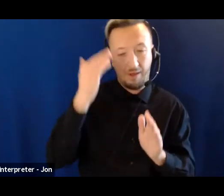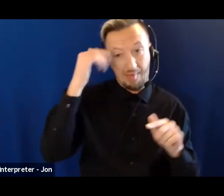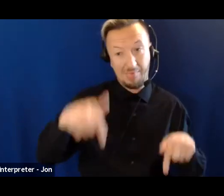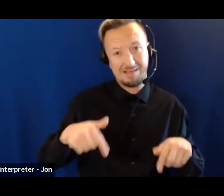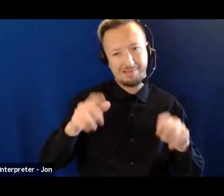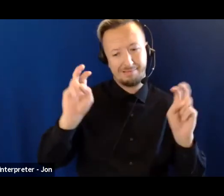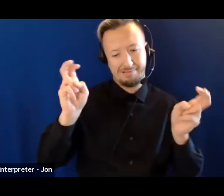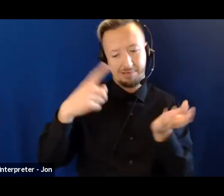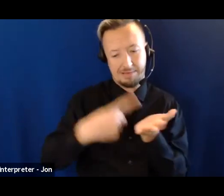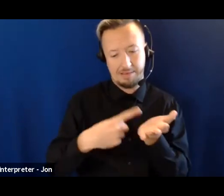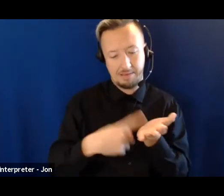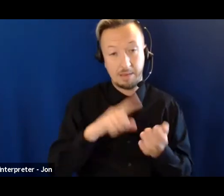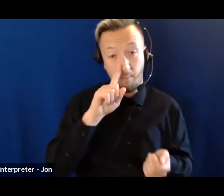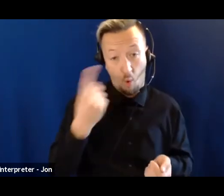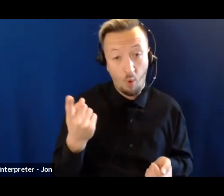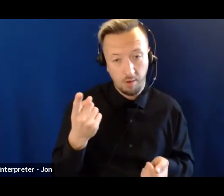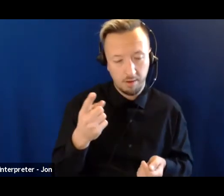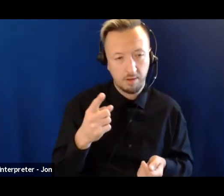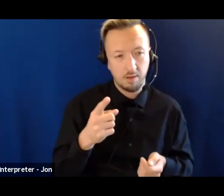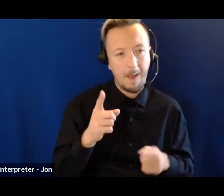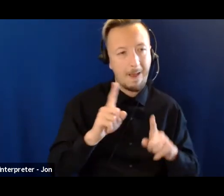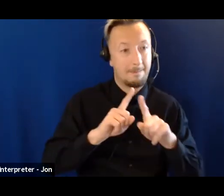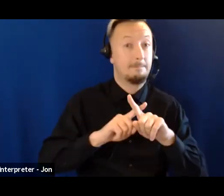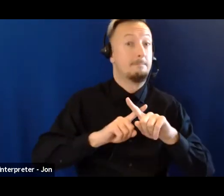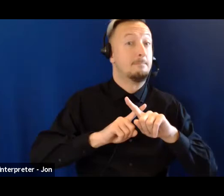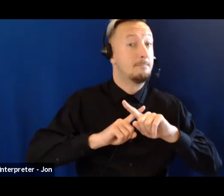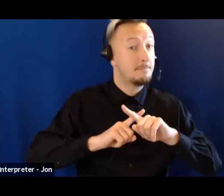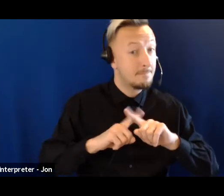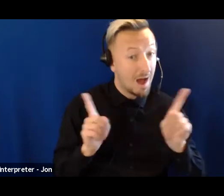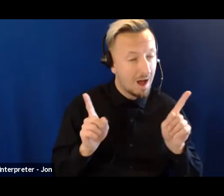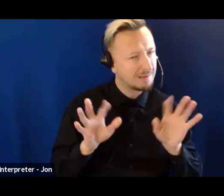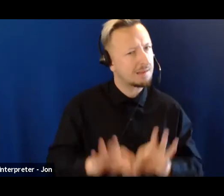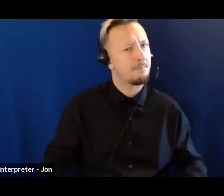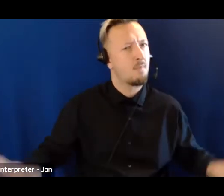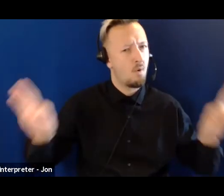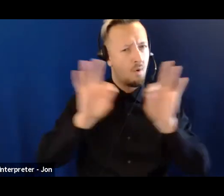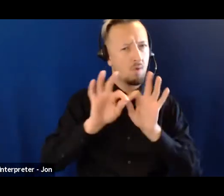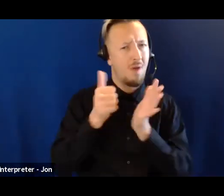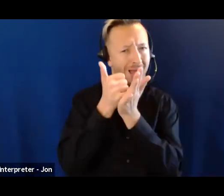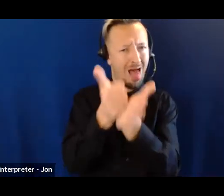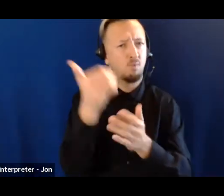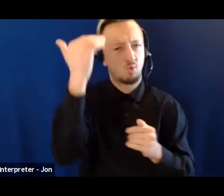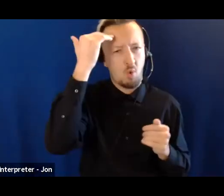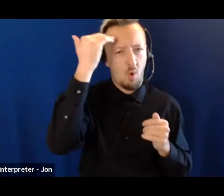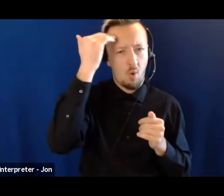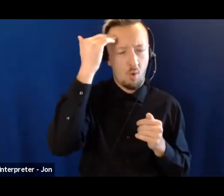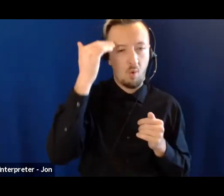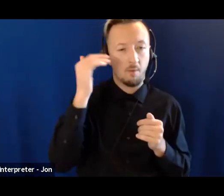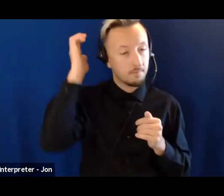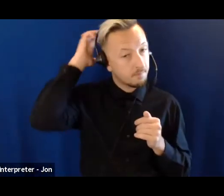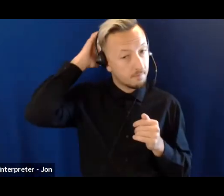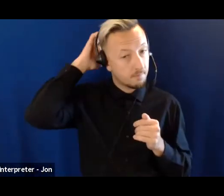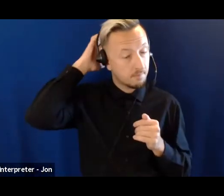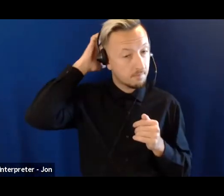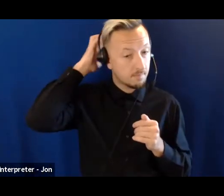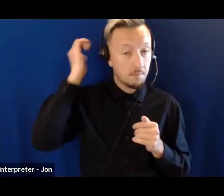know. And it will help you out tremendously when you do have issues with your